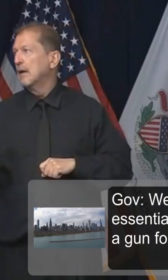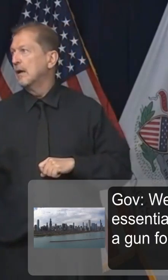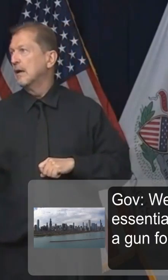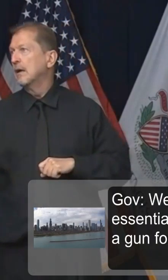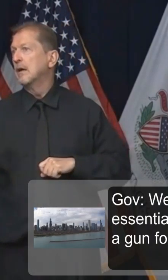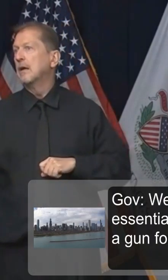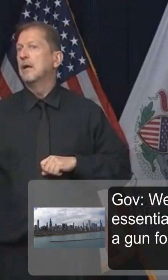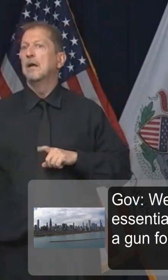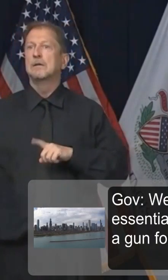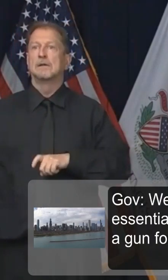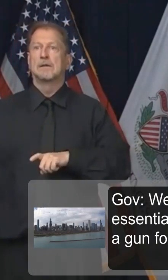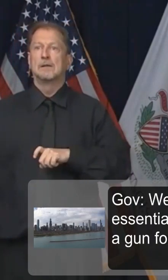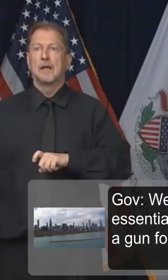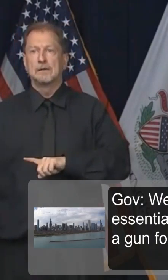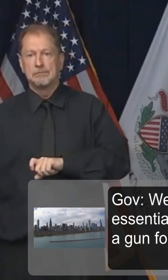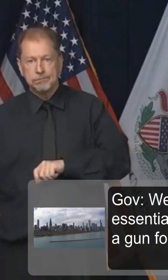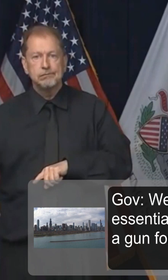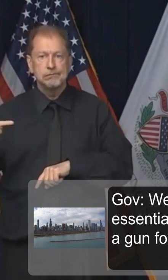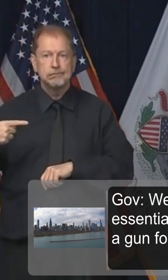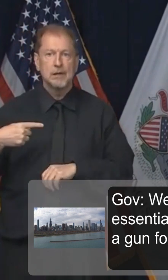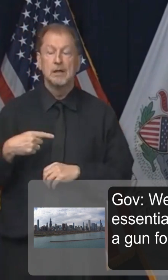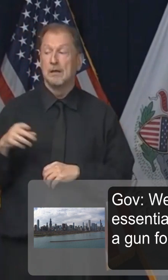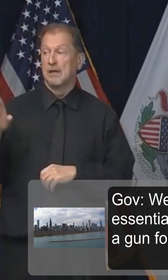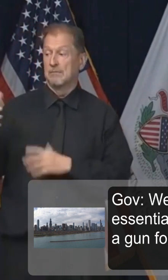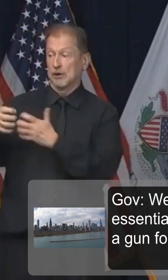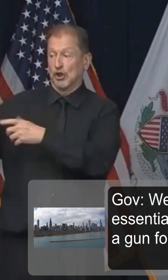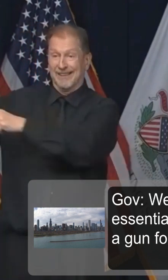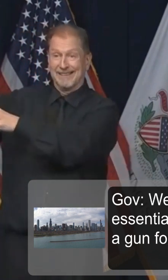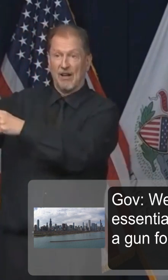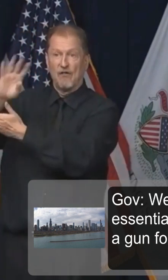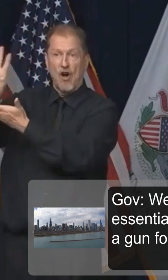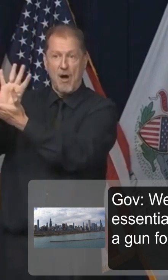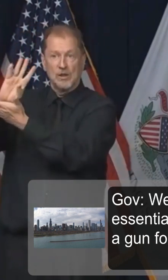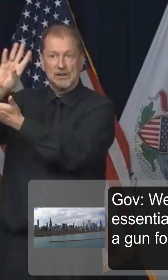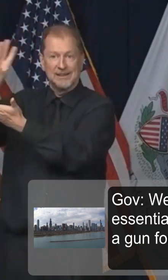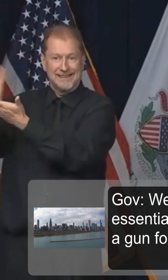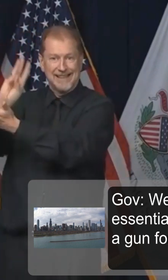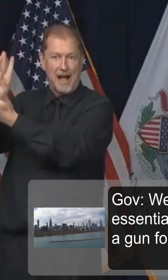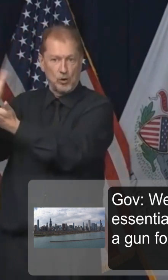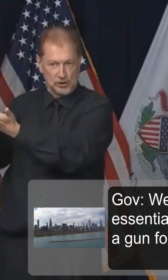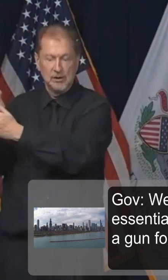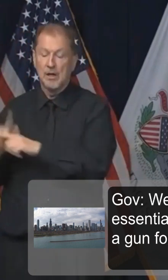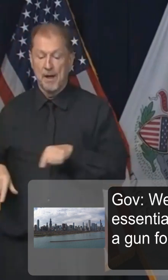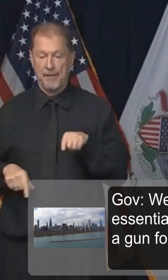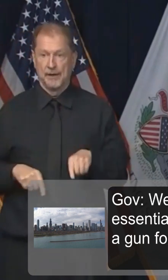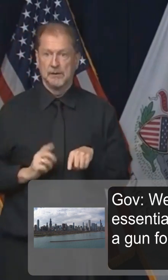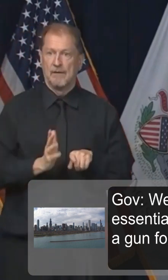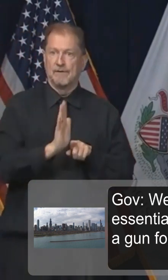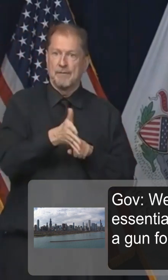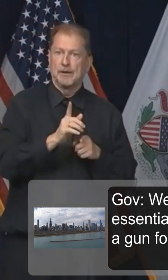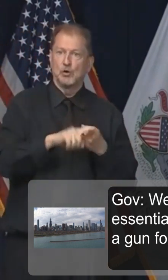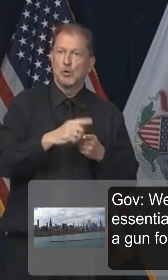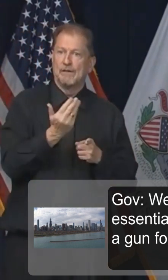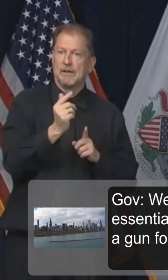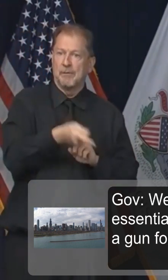hour test, is really a game changer. Obviously, the more of those tests we can do, the better.